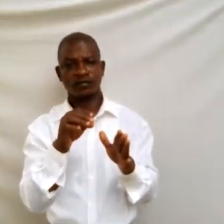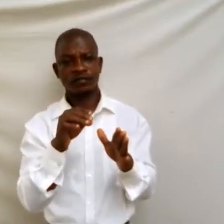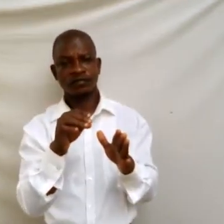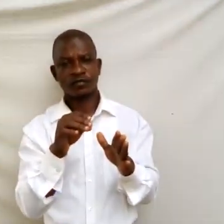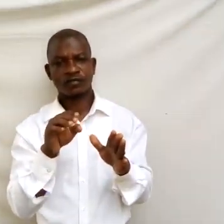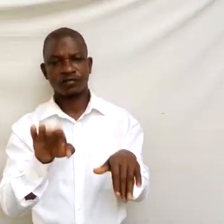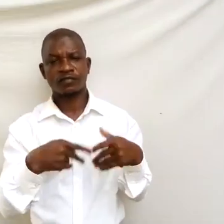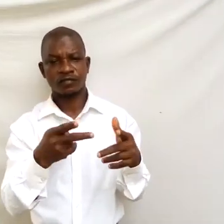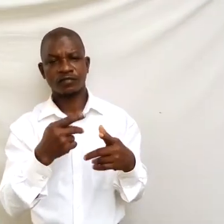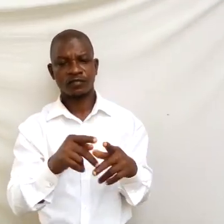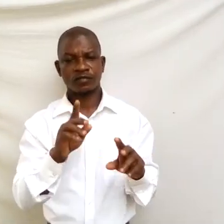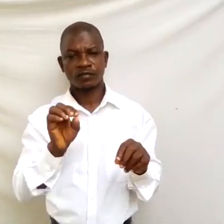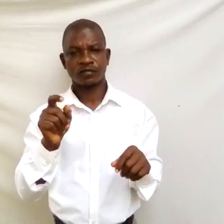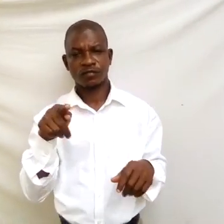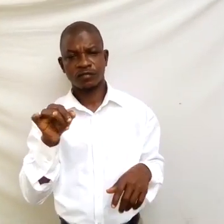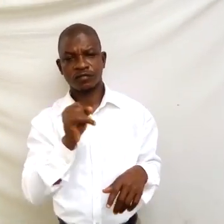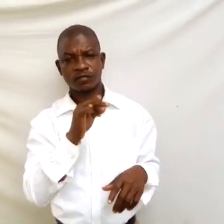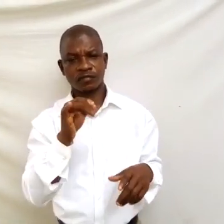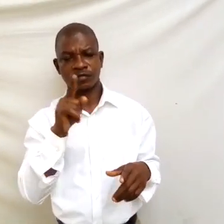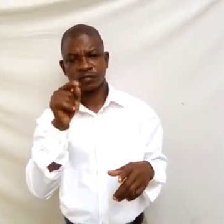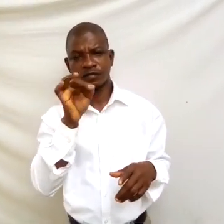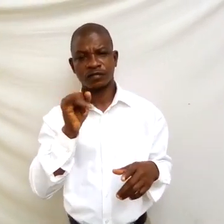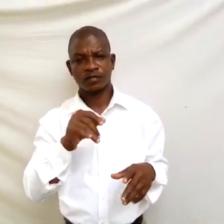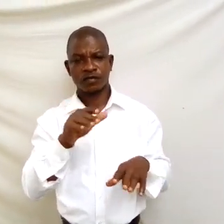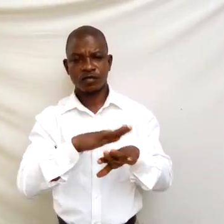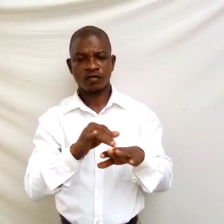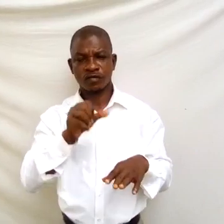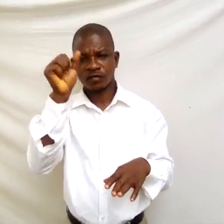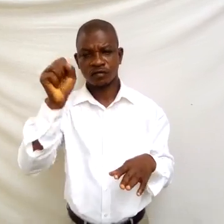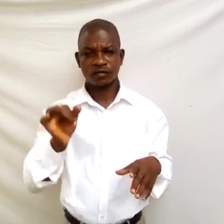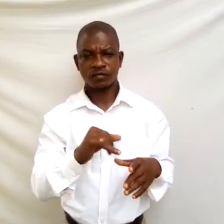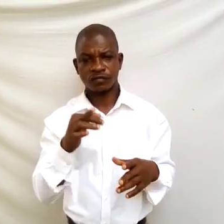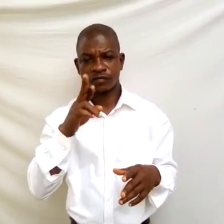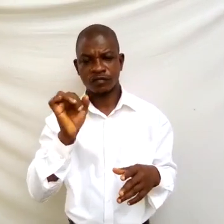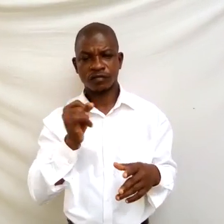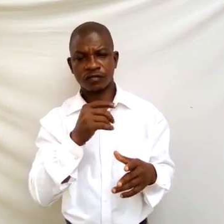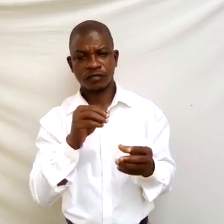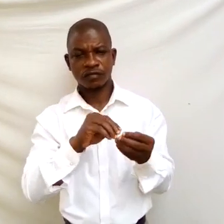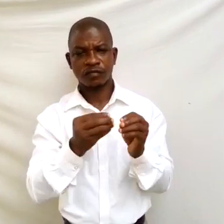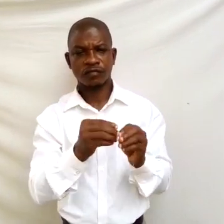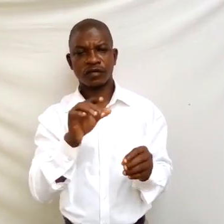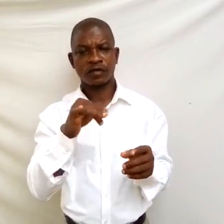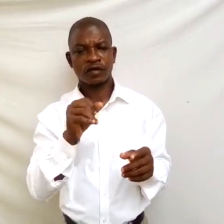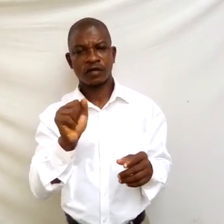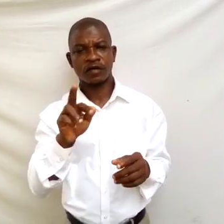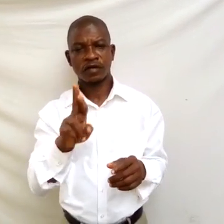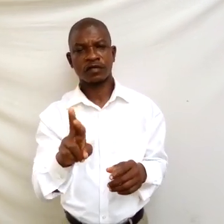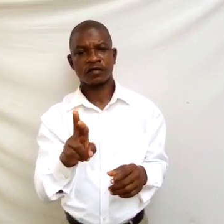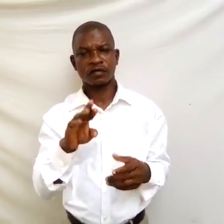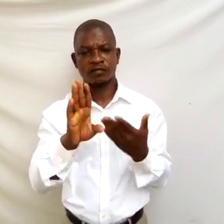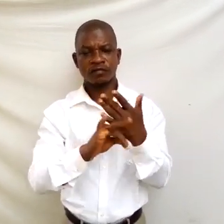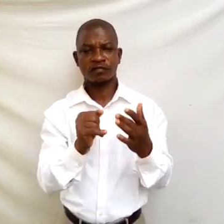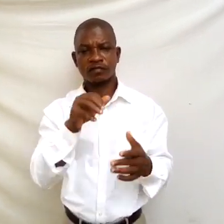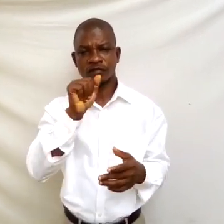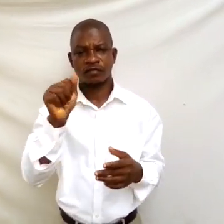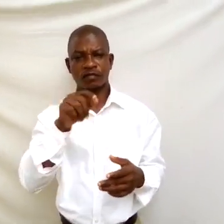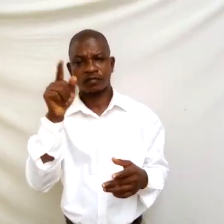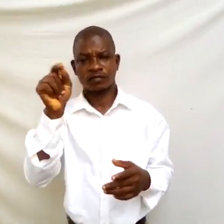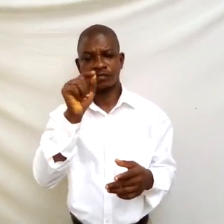Given the operation star defined on the set of real numbers R by A star B